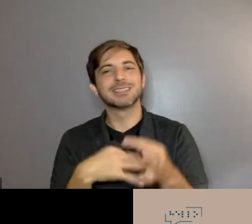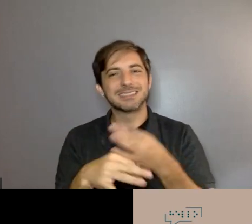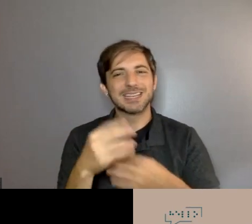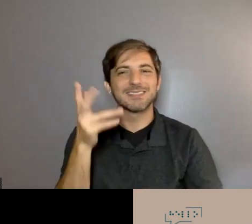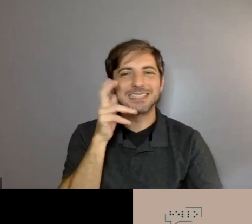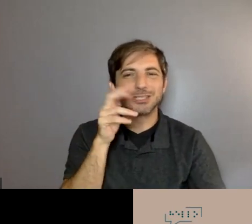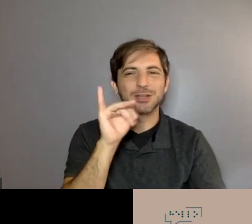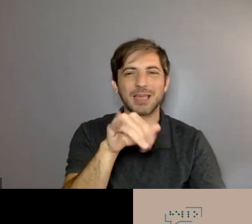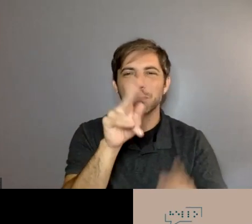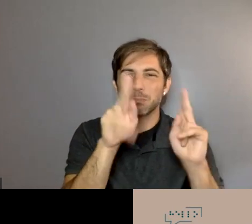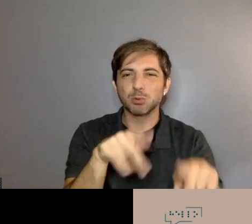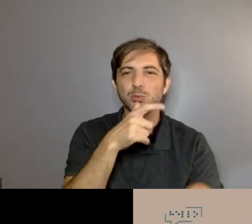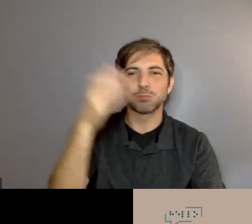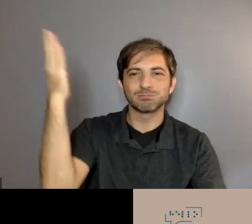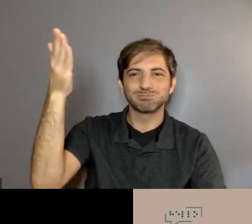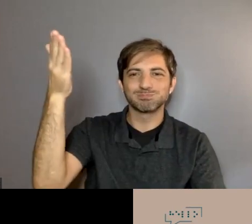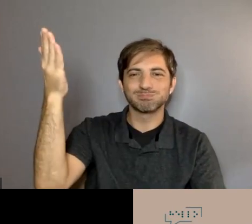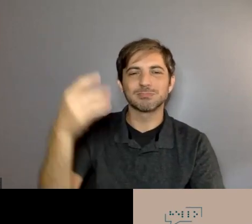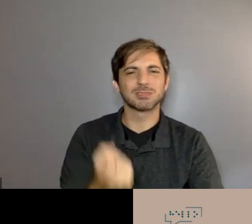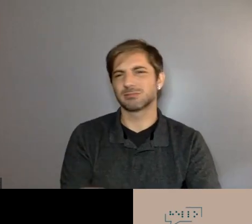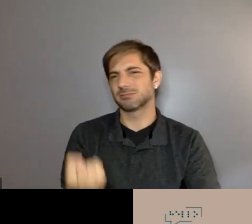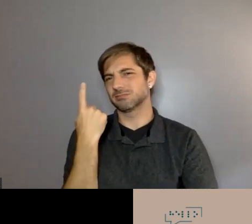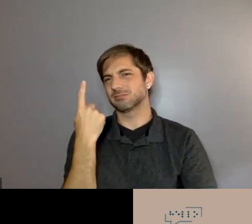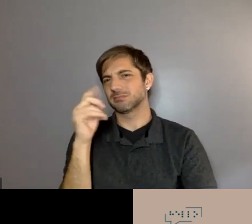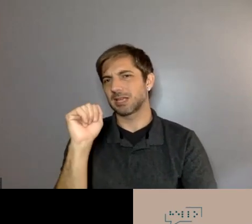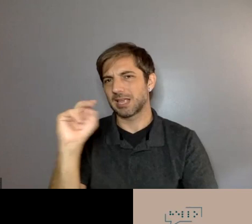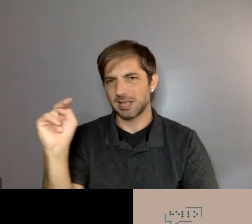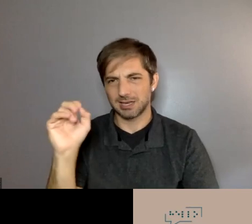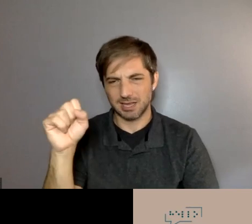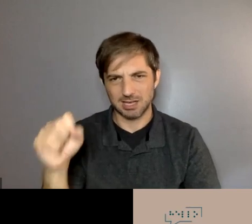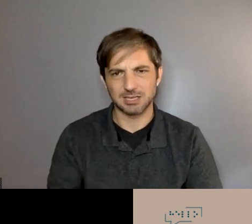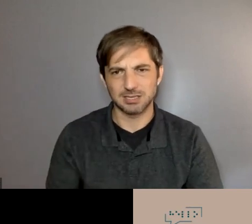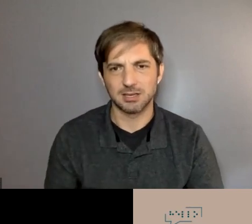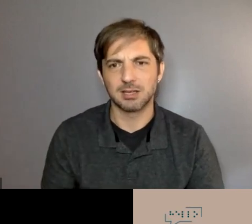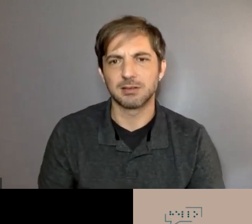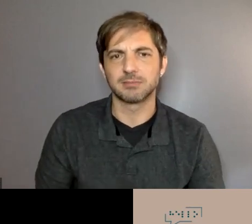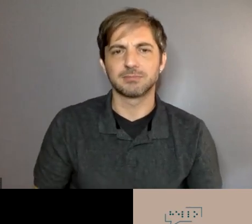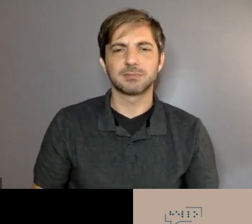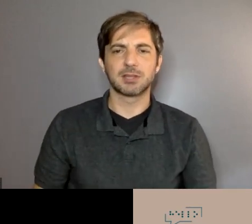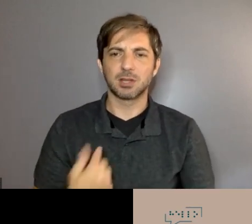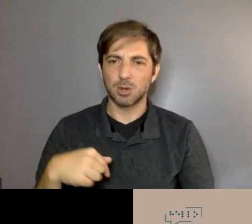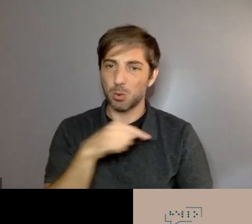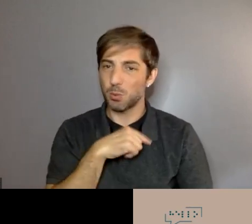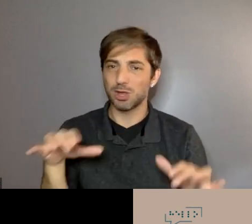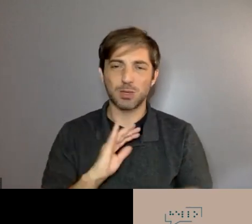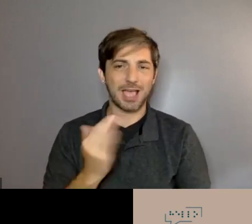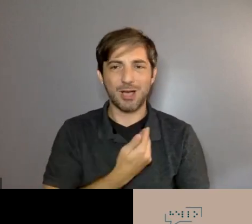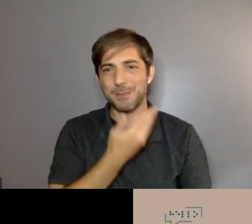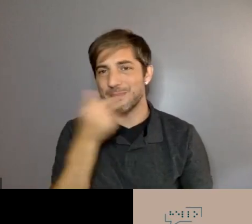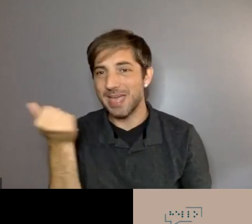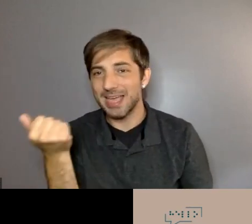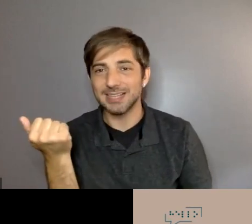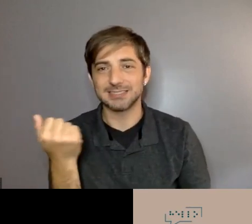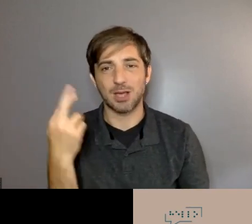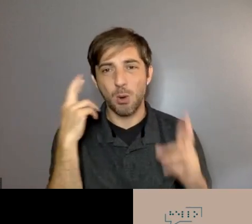person who's speaking. So we totally get that, Anne. And we're doing the best we can and hopefully we're